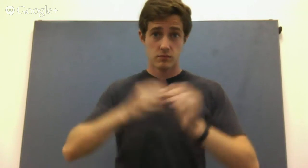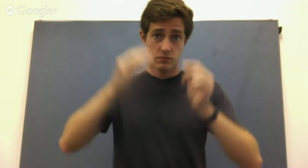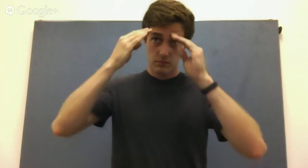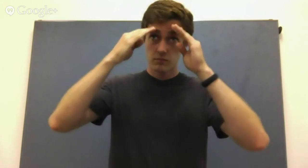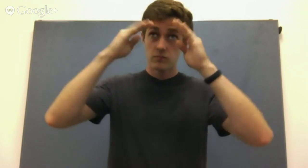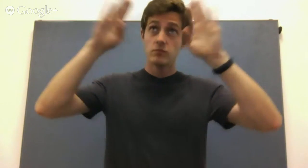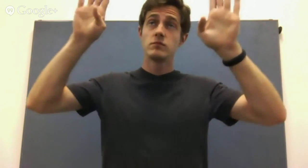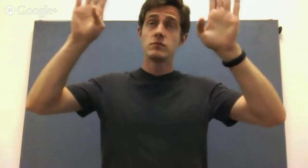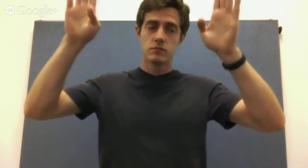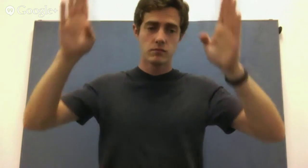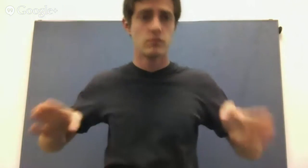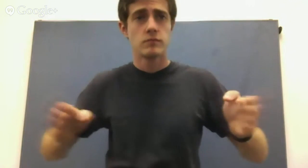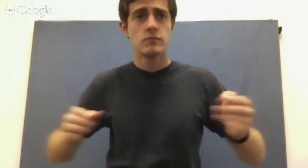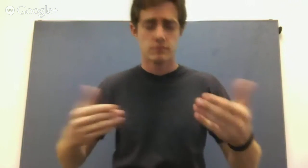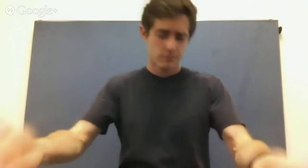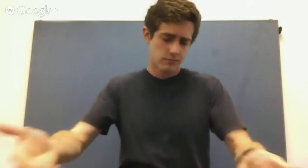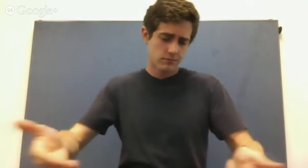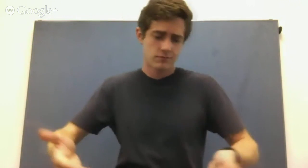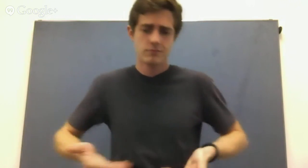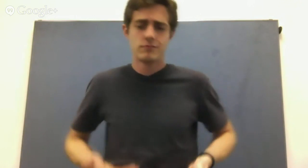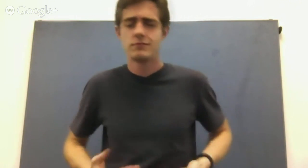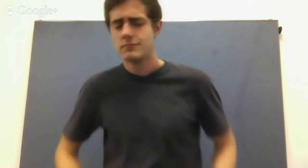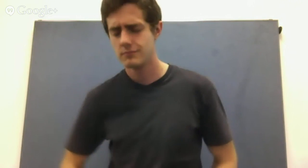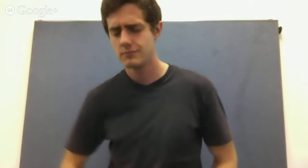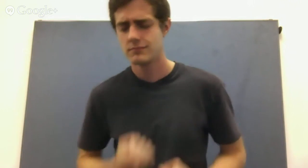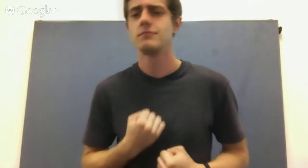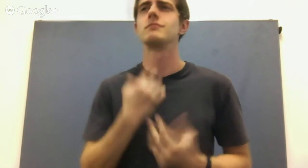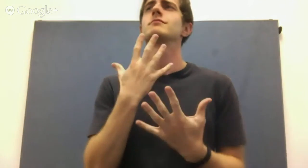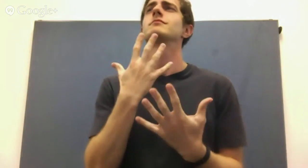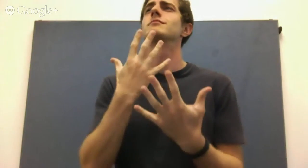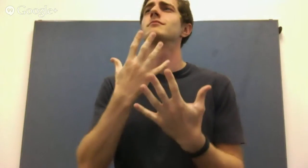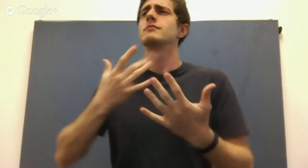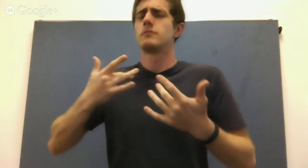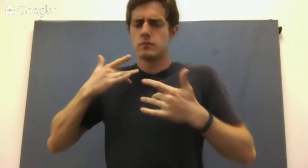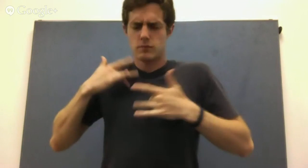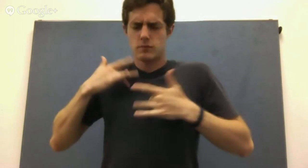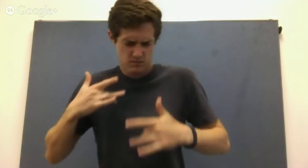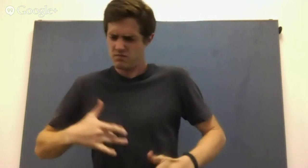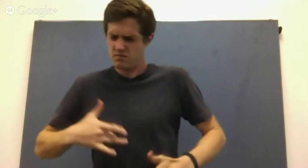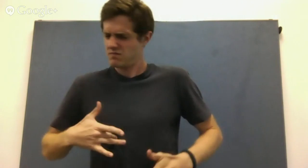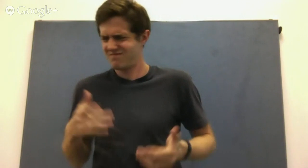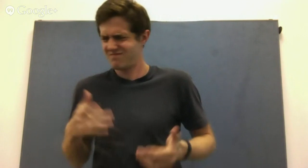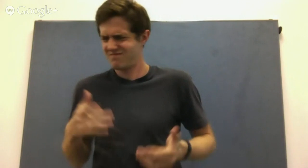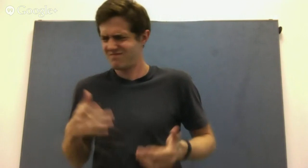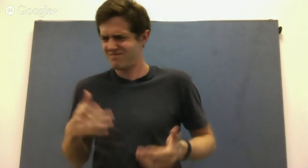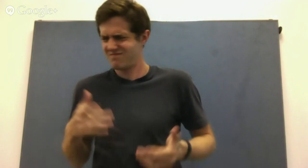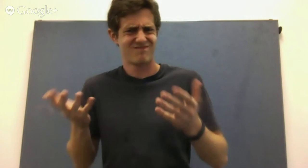Open the window, take me to the limbo. Don't give me your emo.